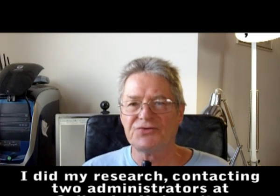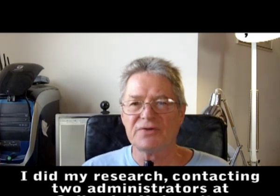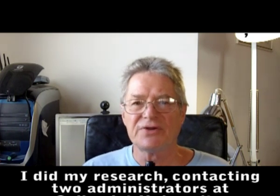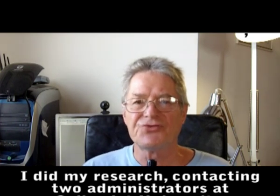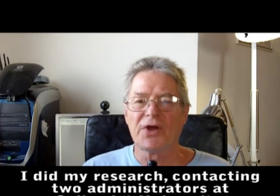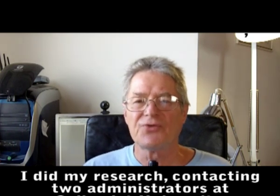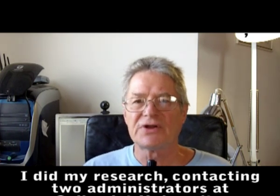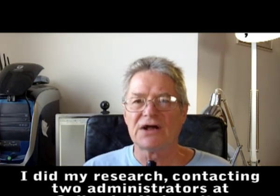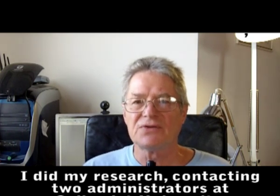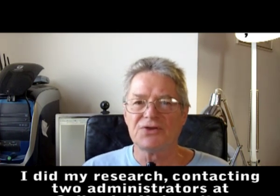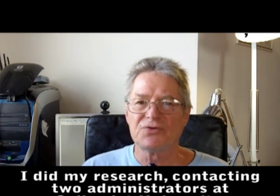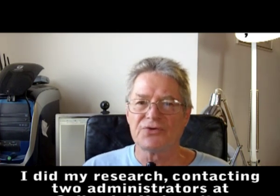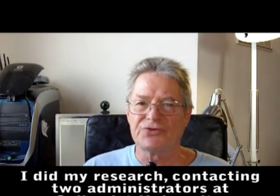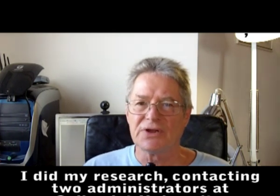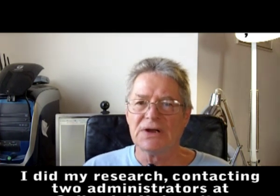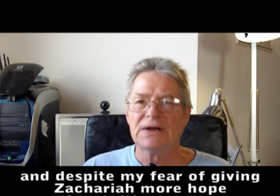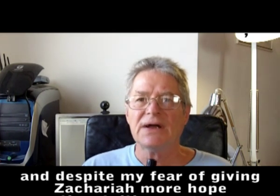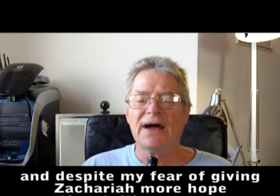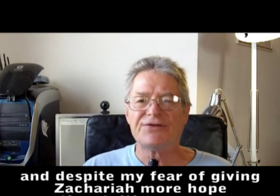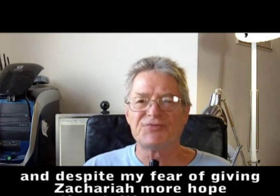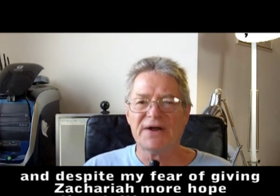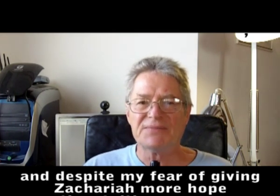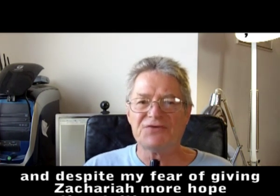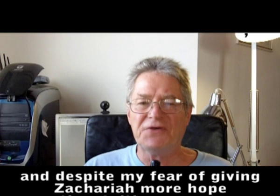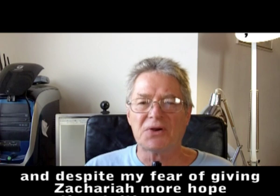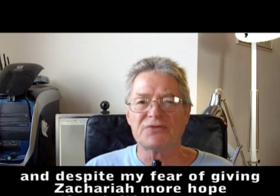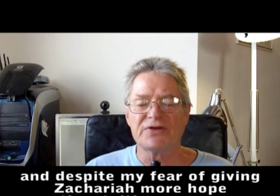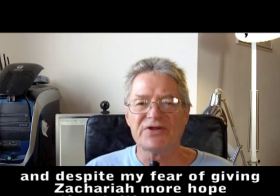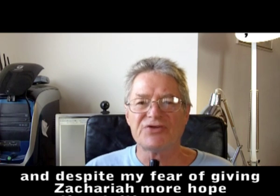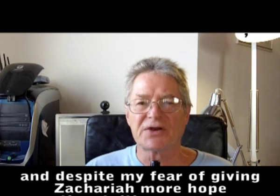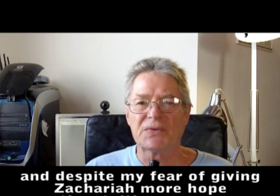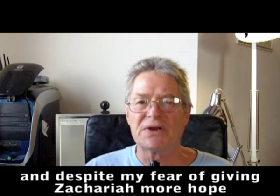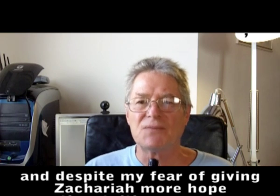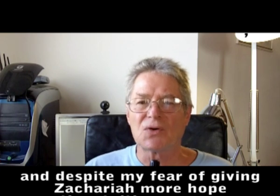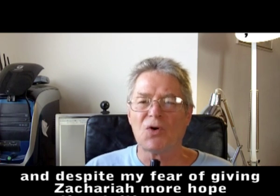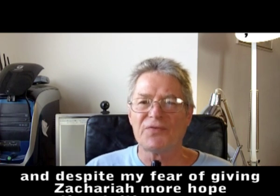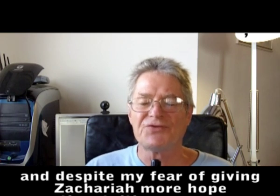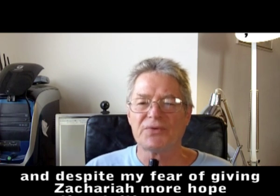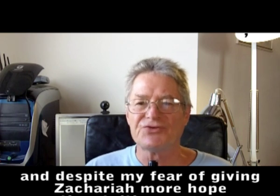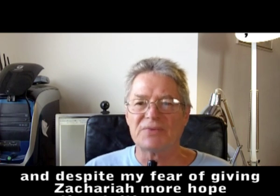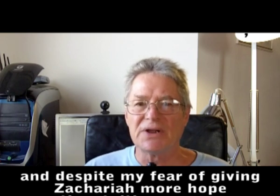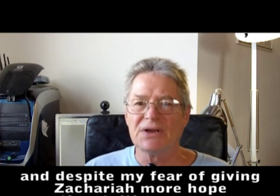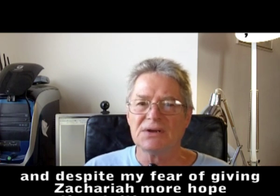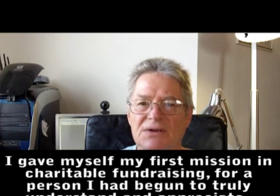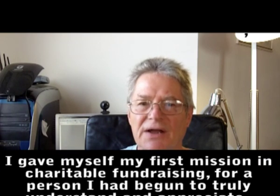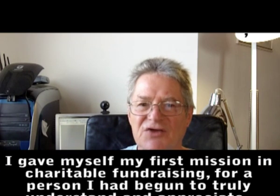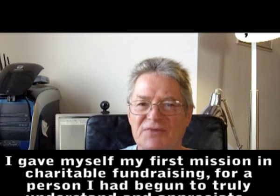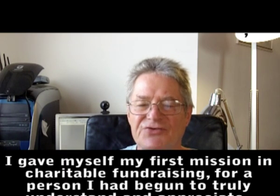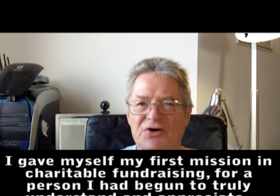two administrators at Gallaudet University, and despite my fear of giving Zachariah more hope than tuition money, I gave myself